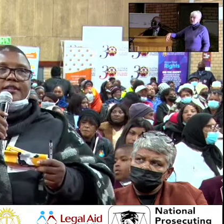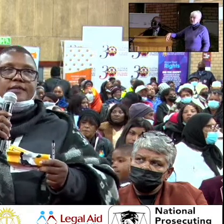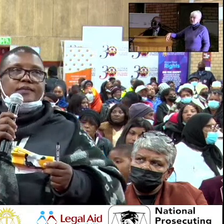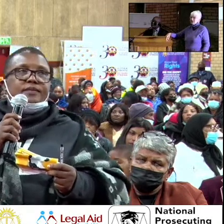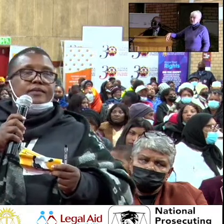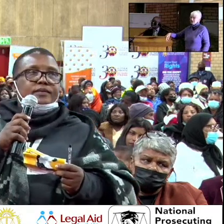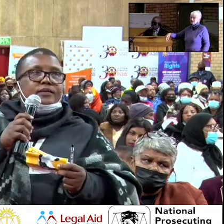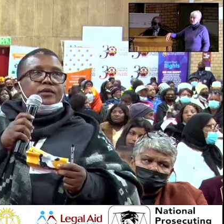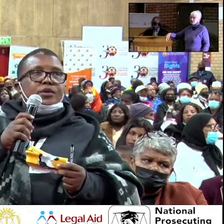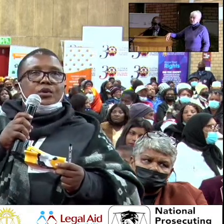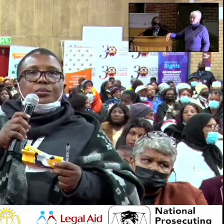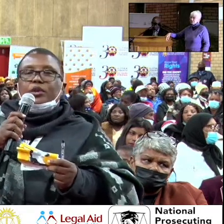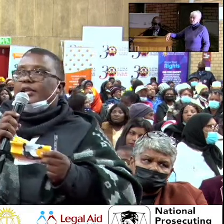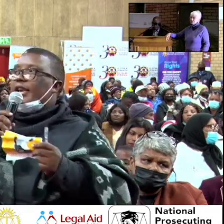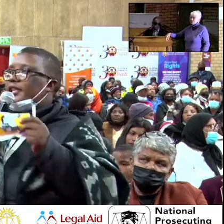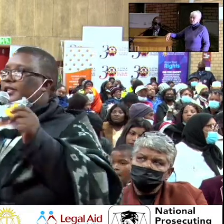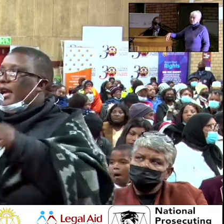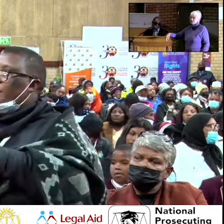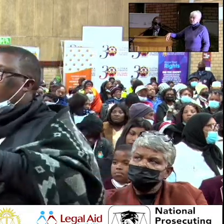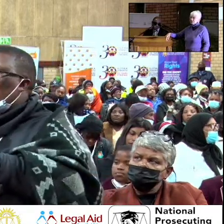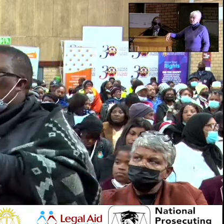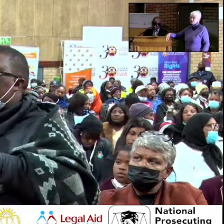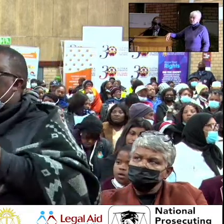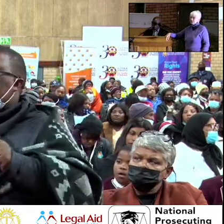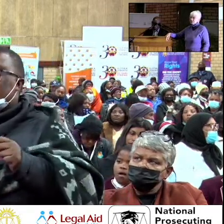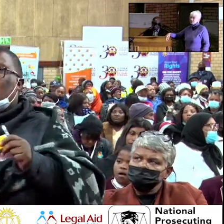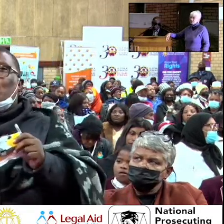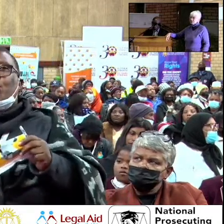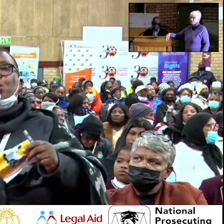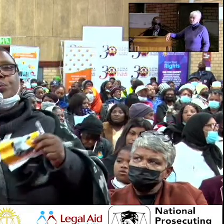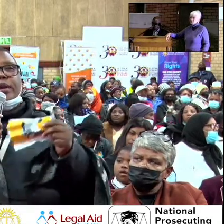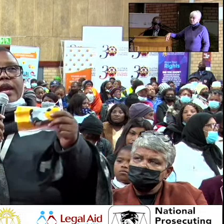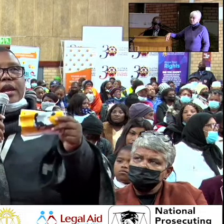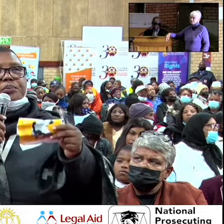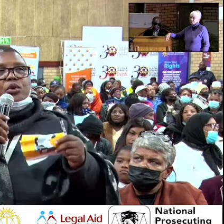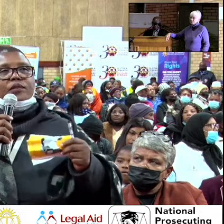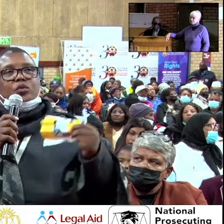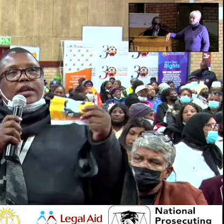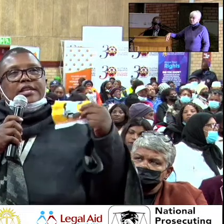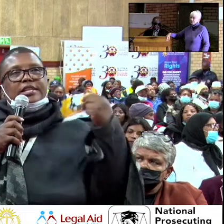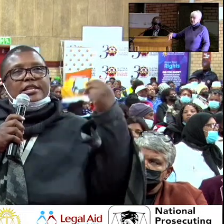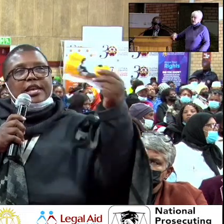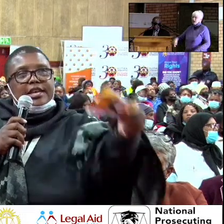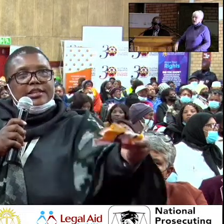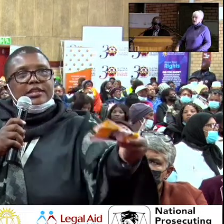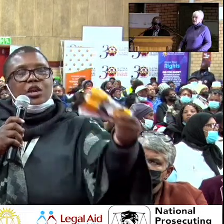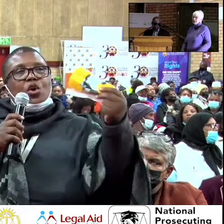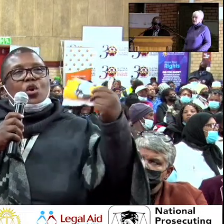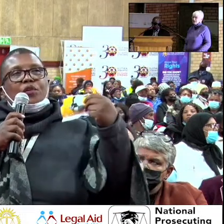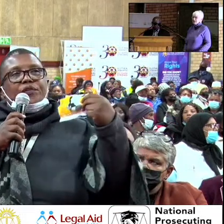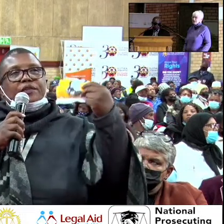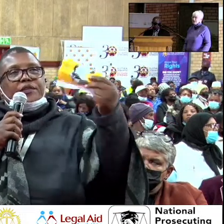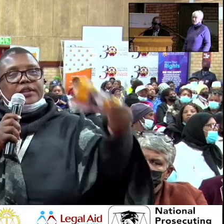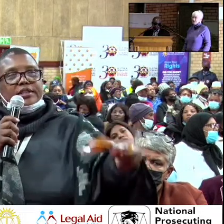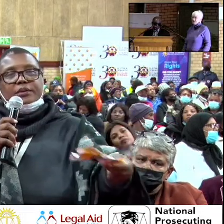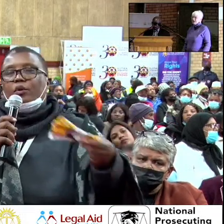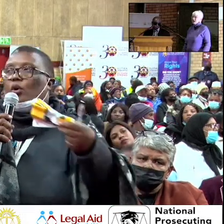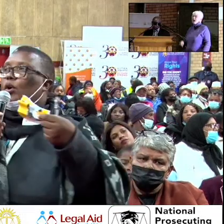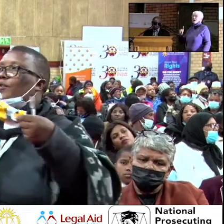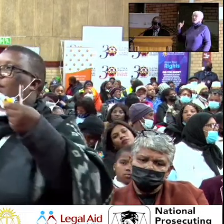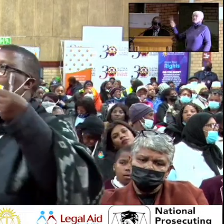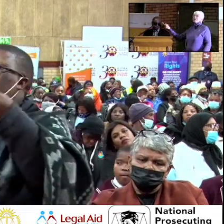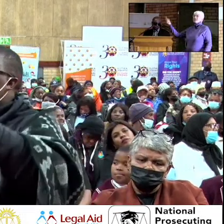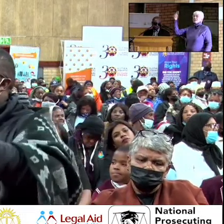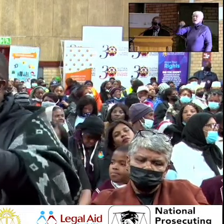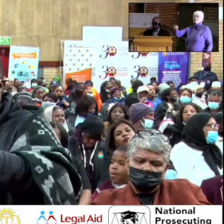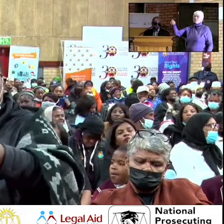assessors. Because at the time of the court assessors, you will be able even to get a sense of the victim or